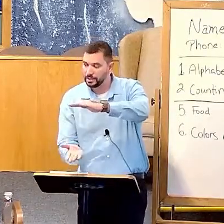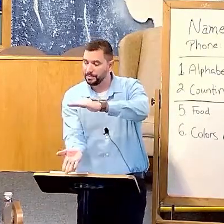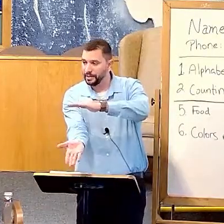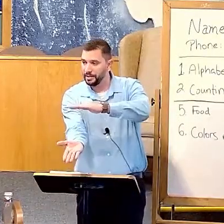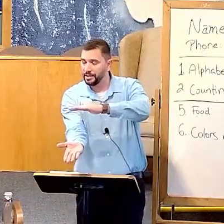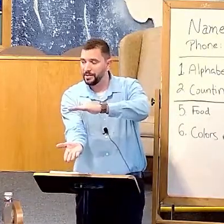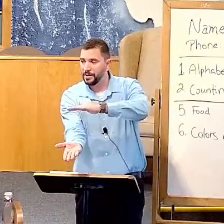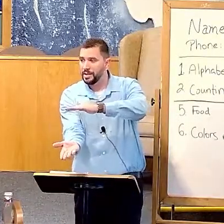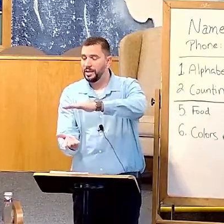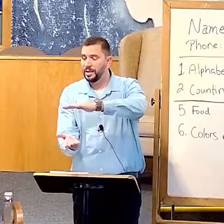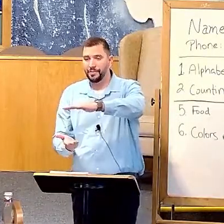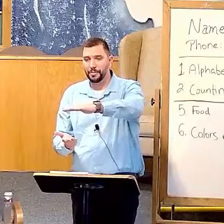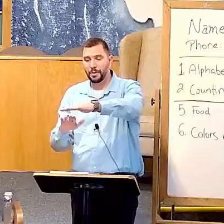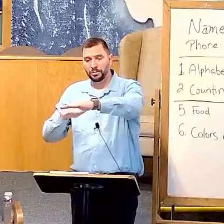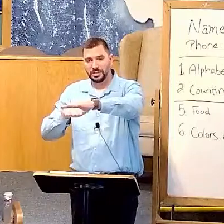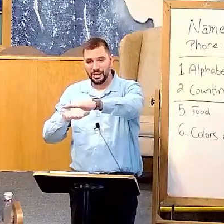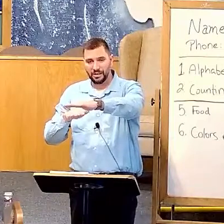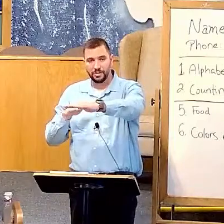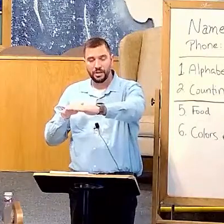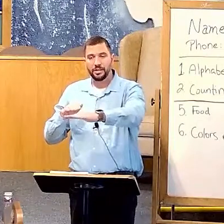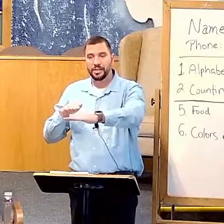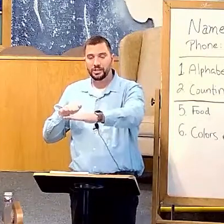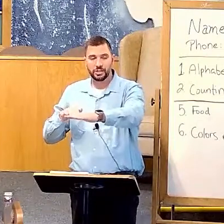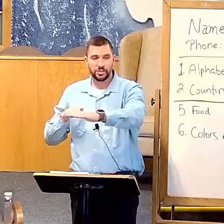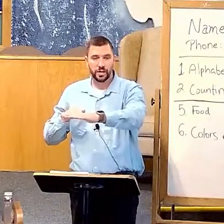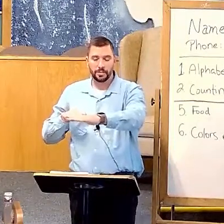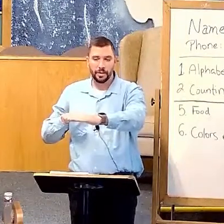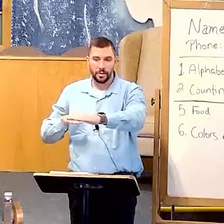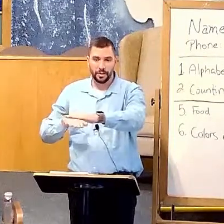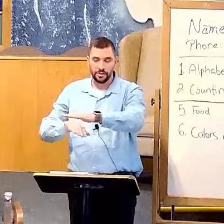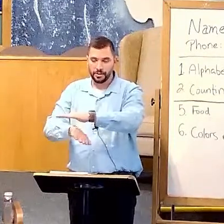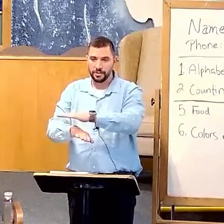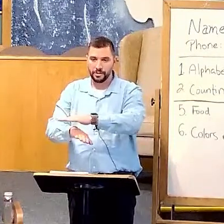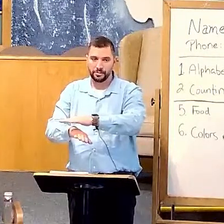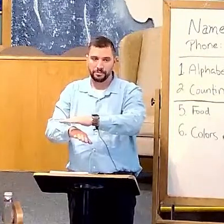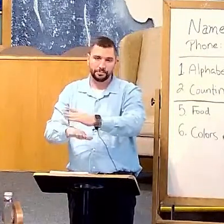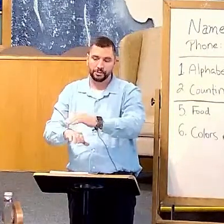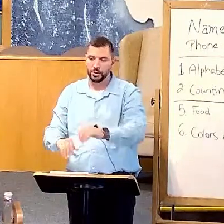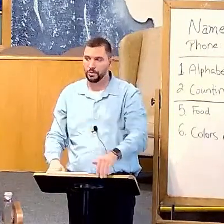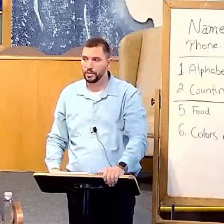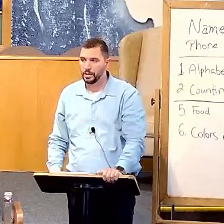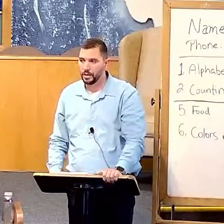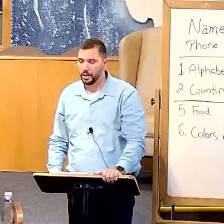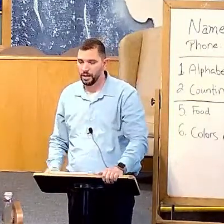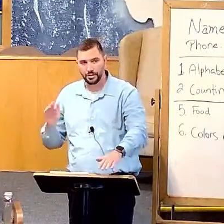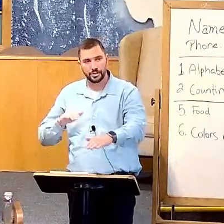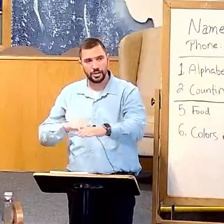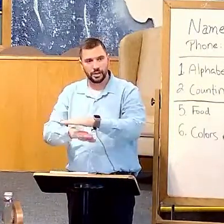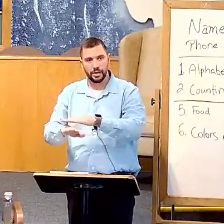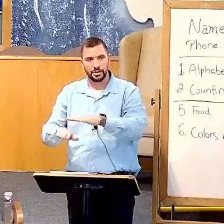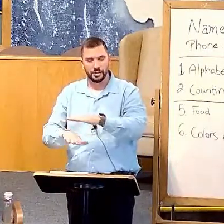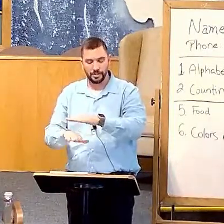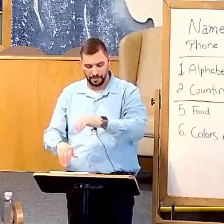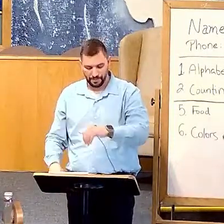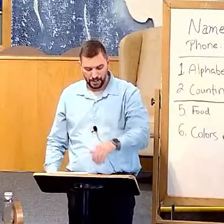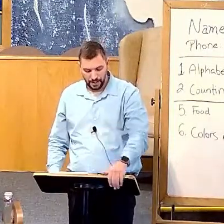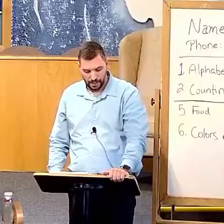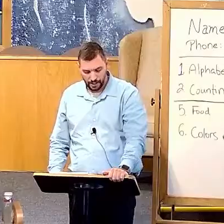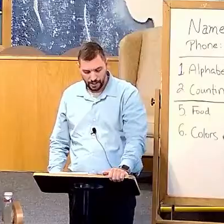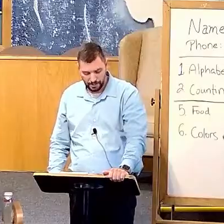in there. If your palm was down, that's just, you're talking about under. So under something.